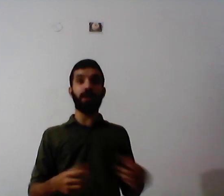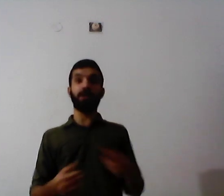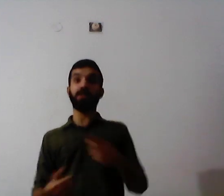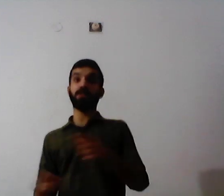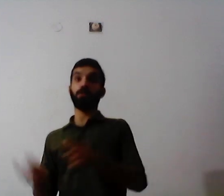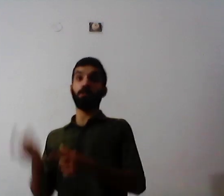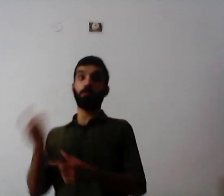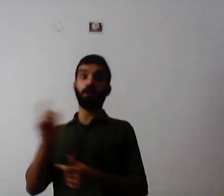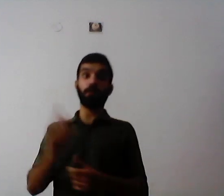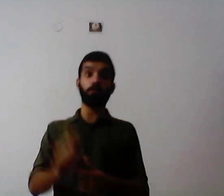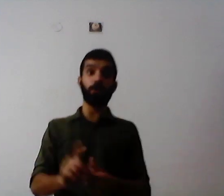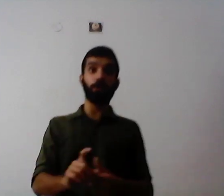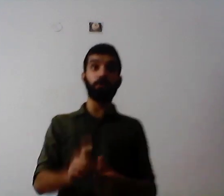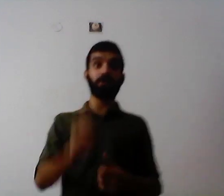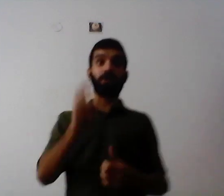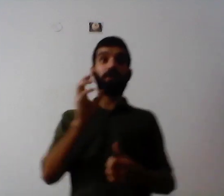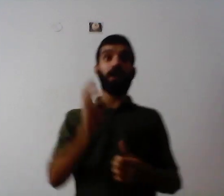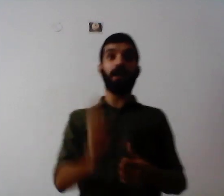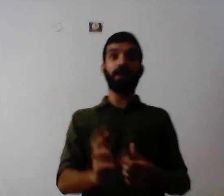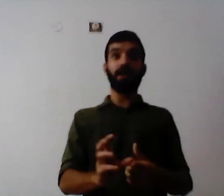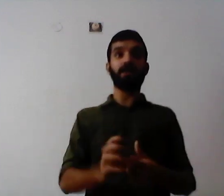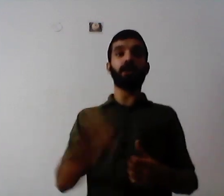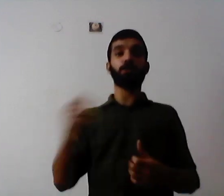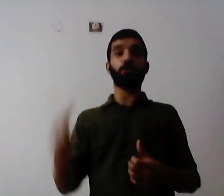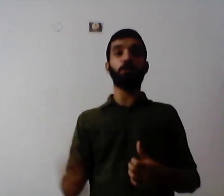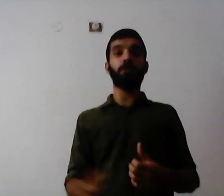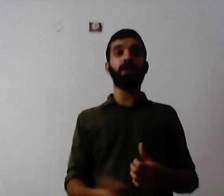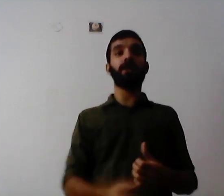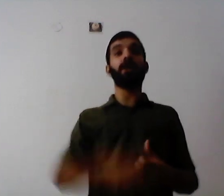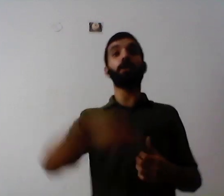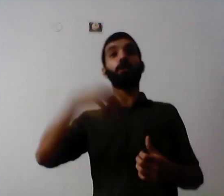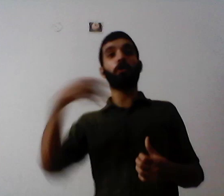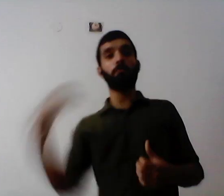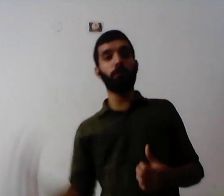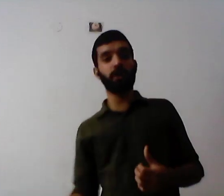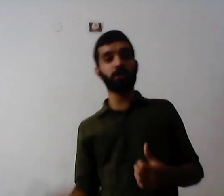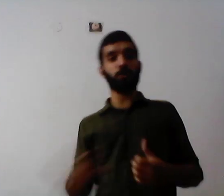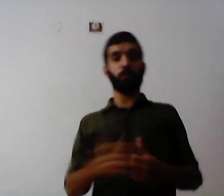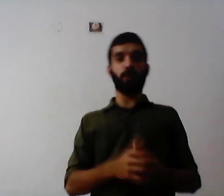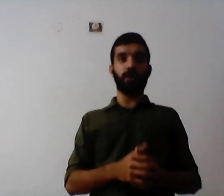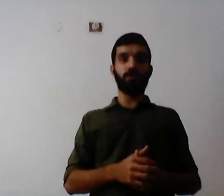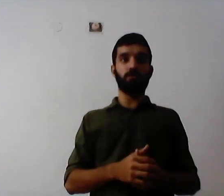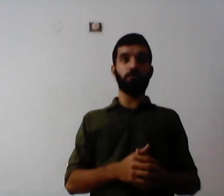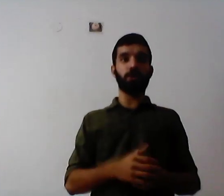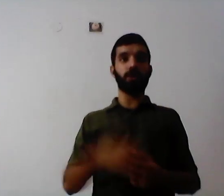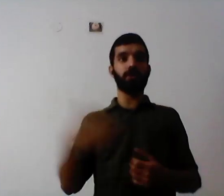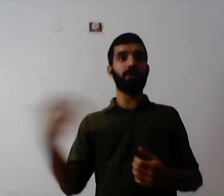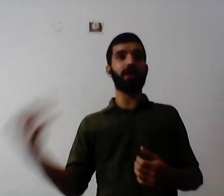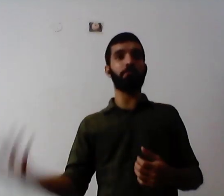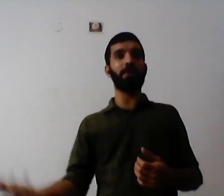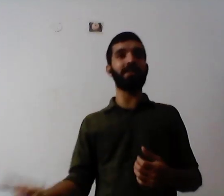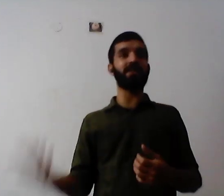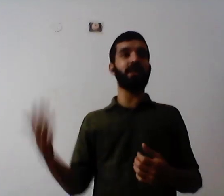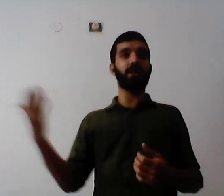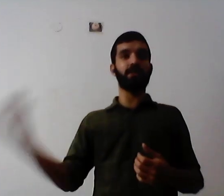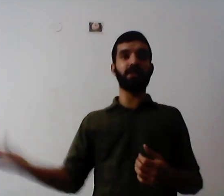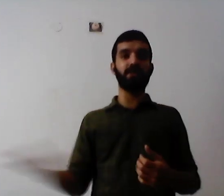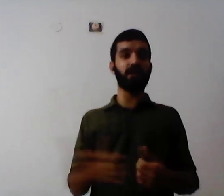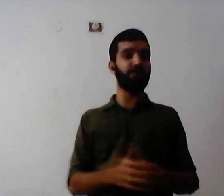these non-polar molecules, alkanes, are soluble in a non-polar solvent, which is like benzene, CCl4,